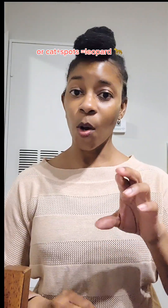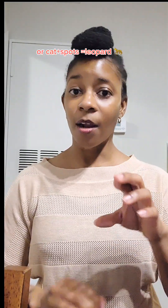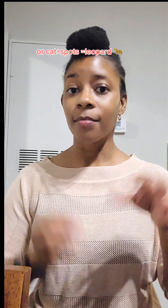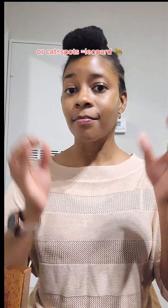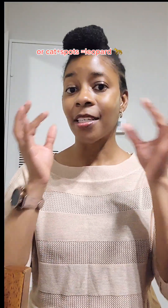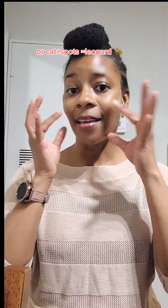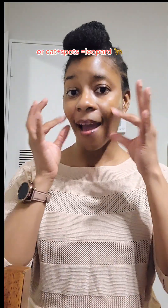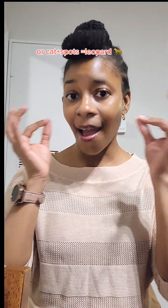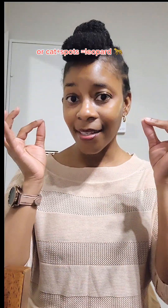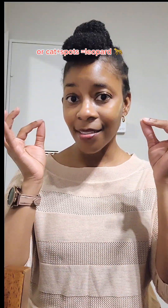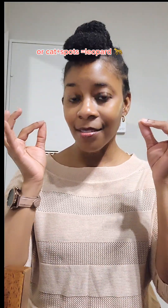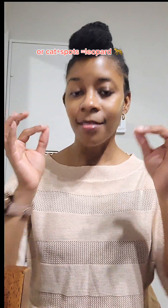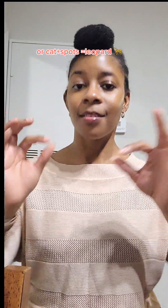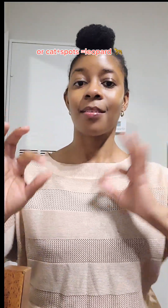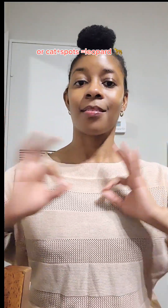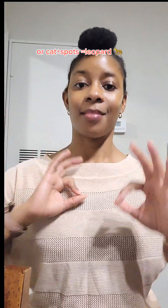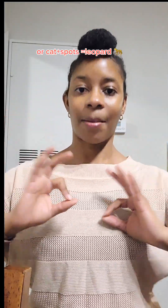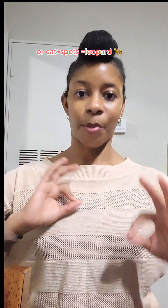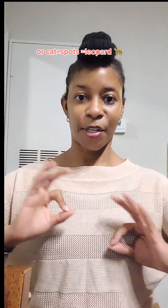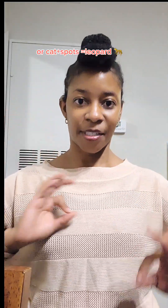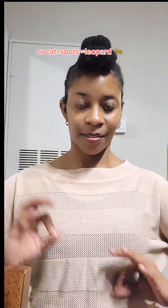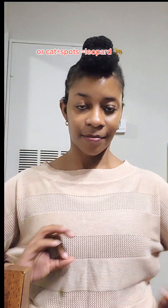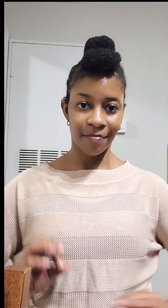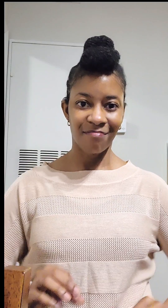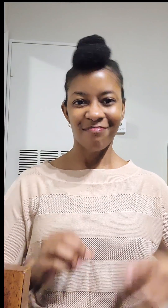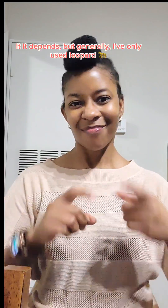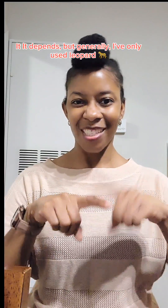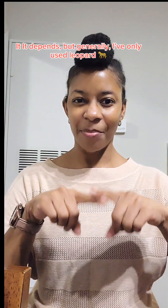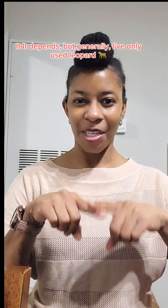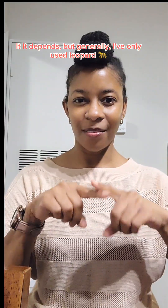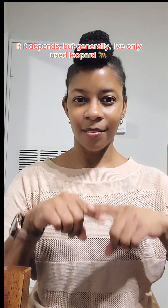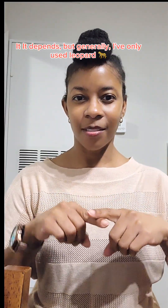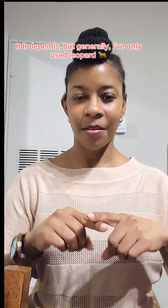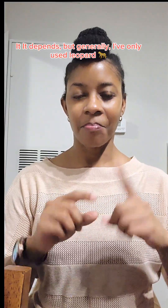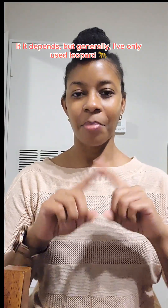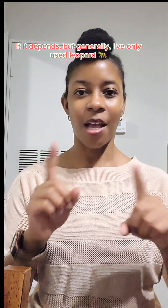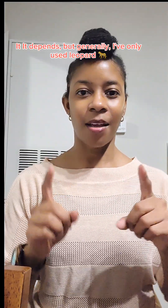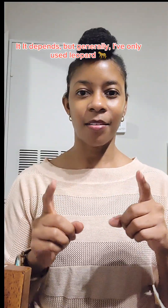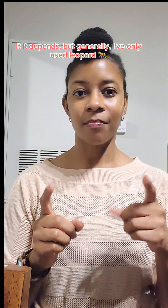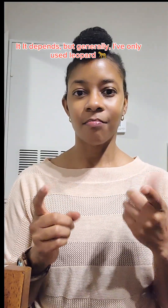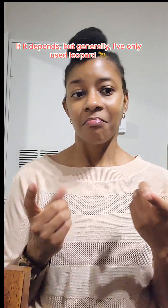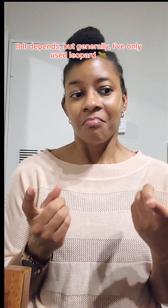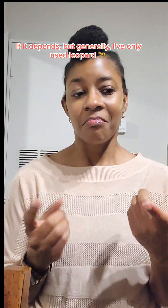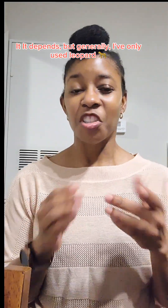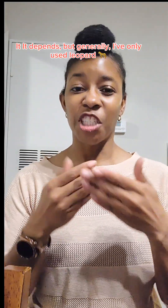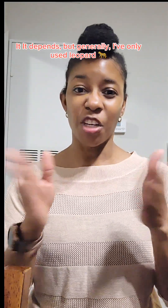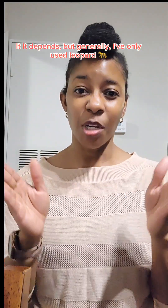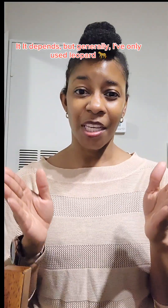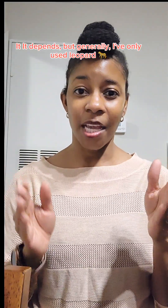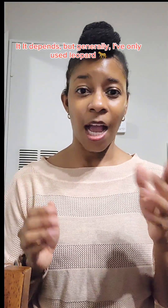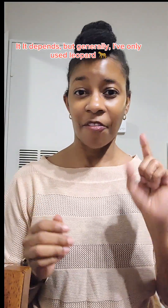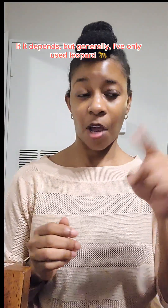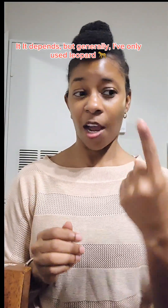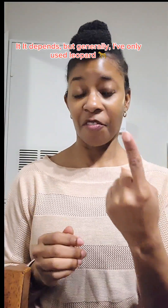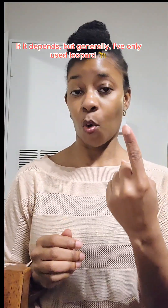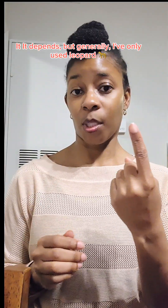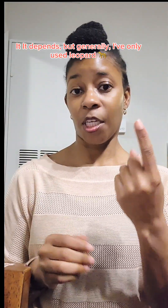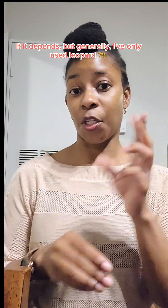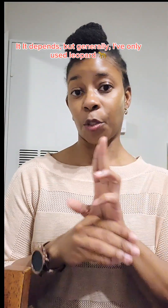or cat, leopard. It depends, but generally I've only